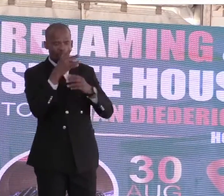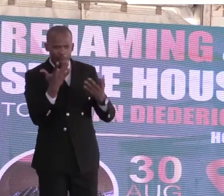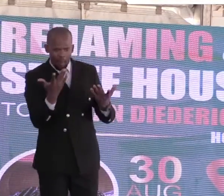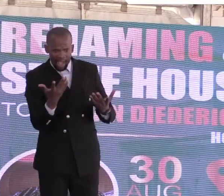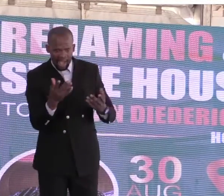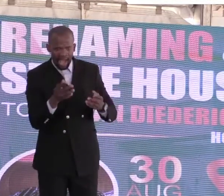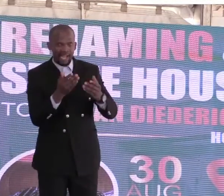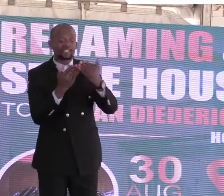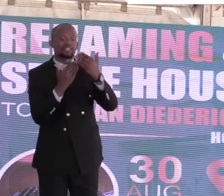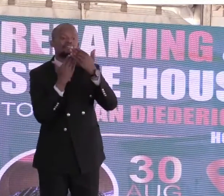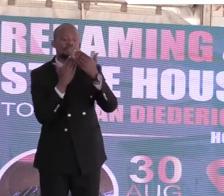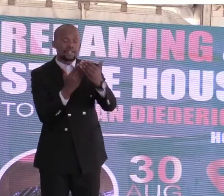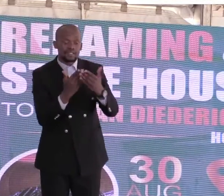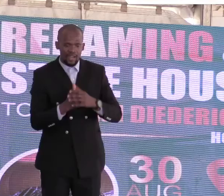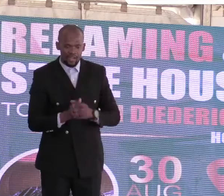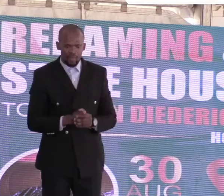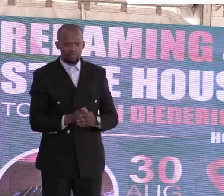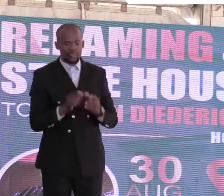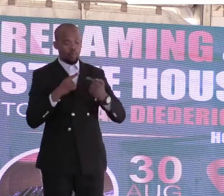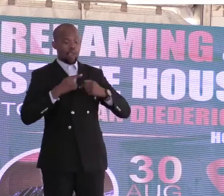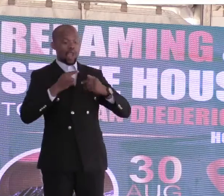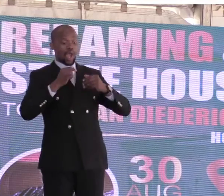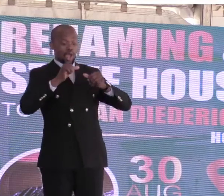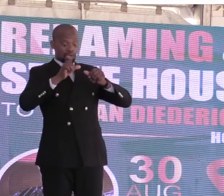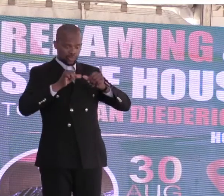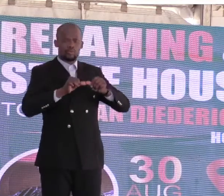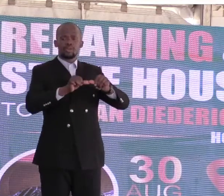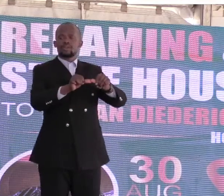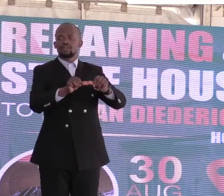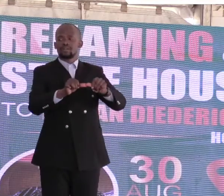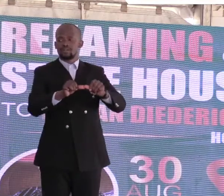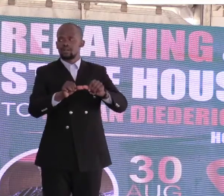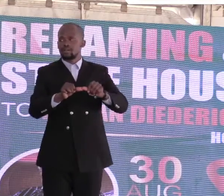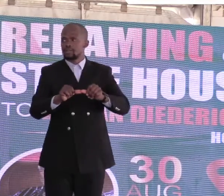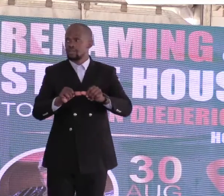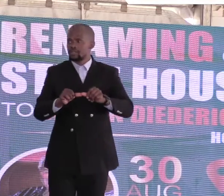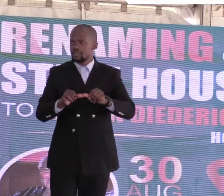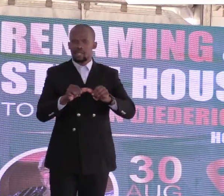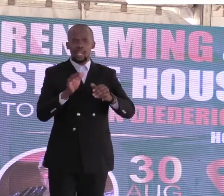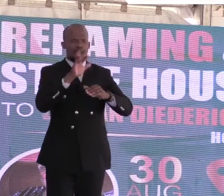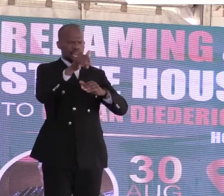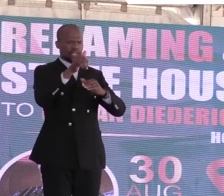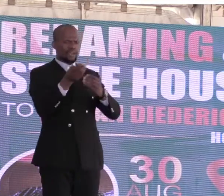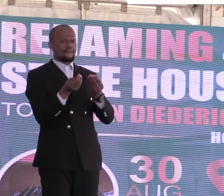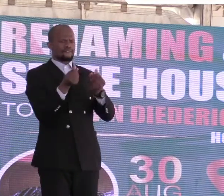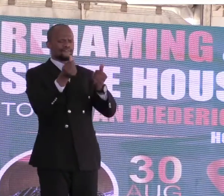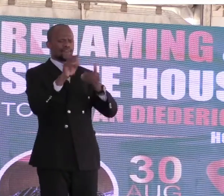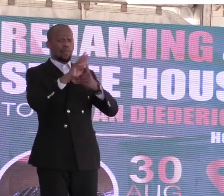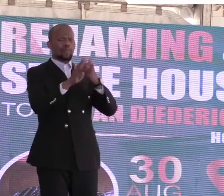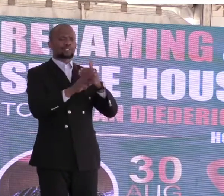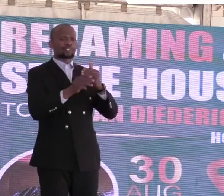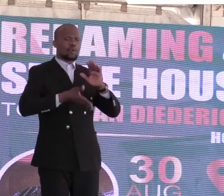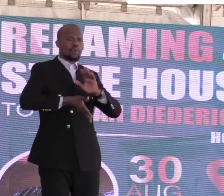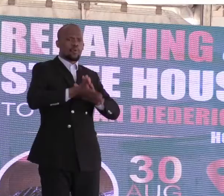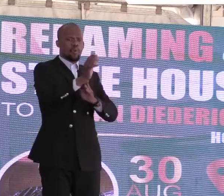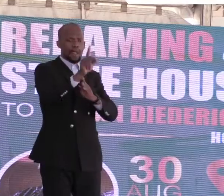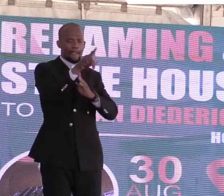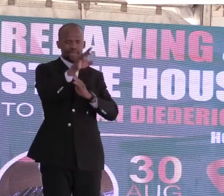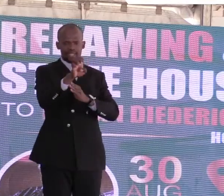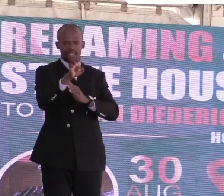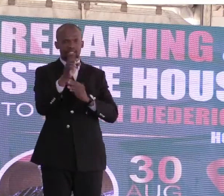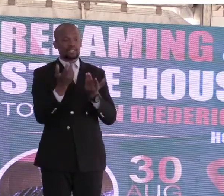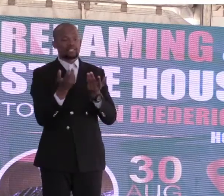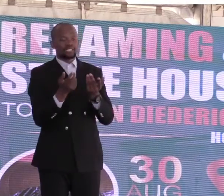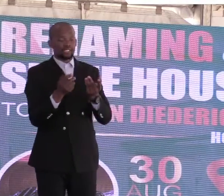recognized. We are going throughout, in the next few weeks, we'll be back in PE, renaming some